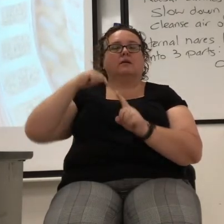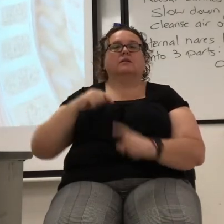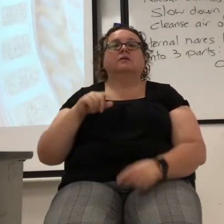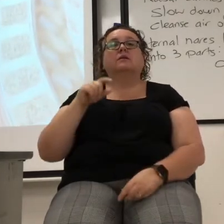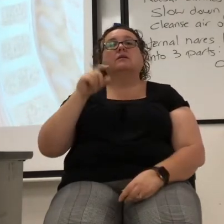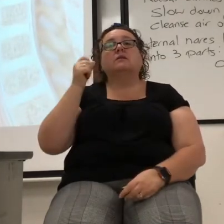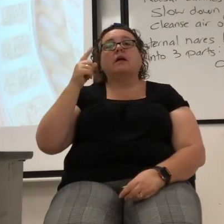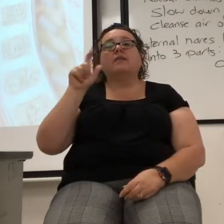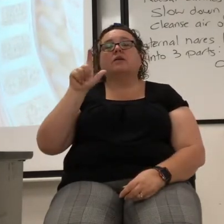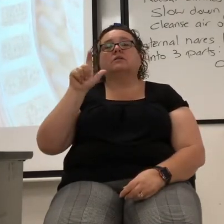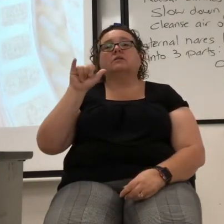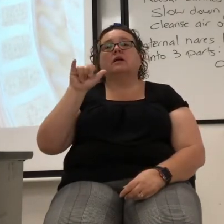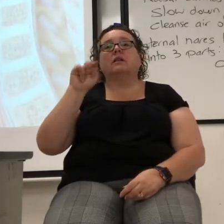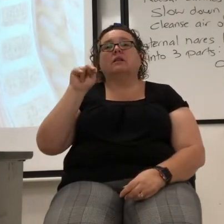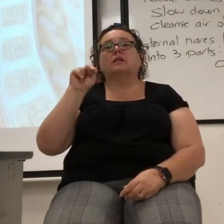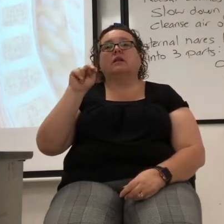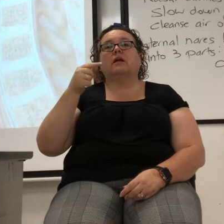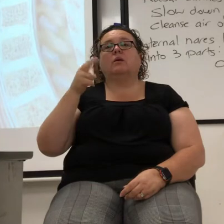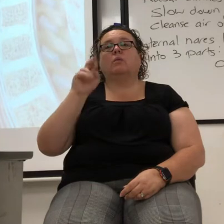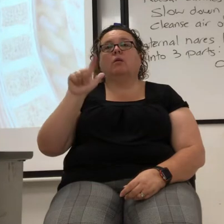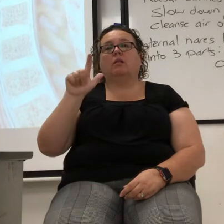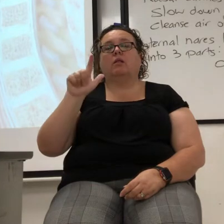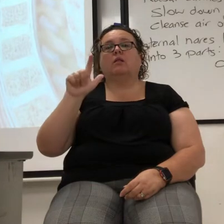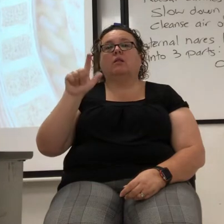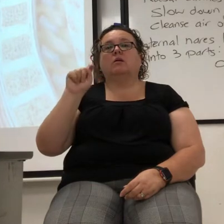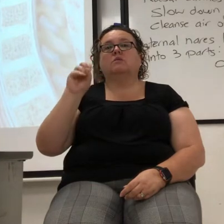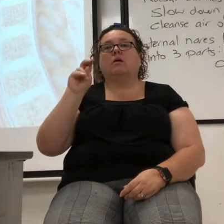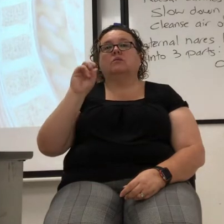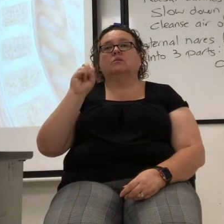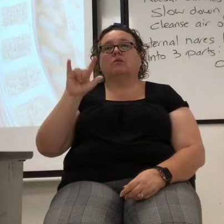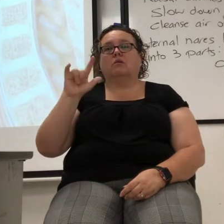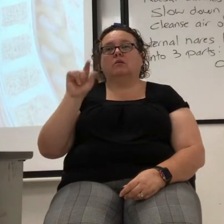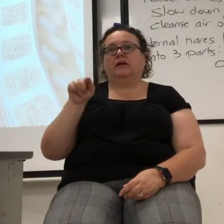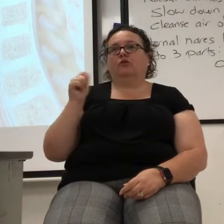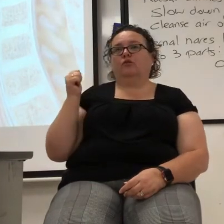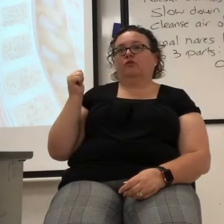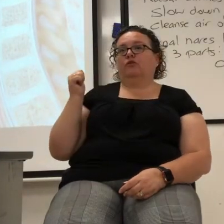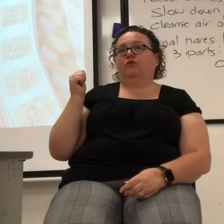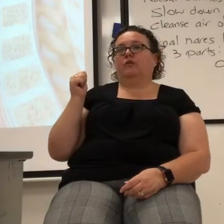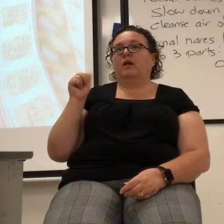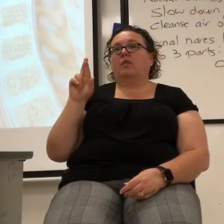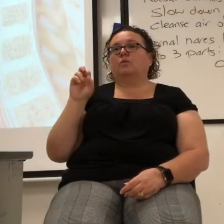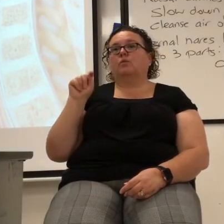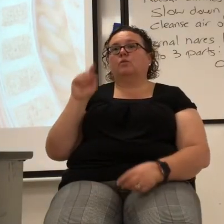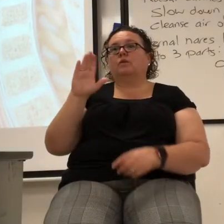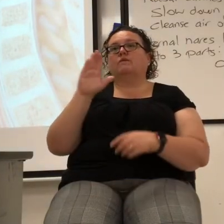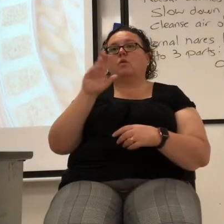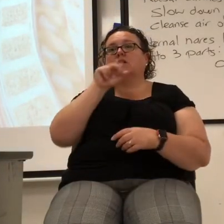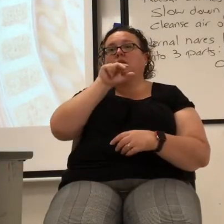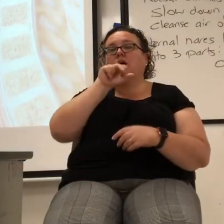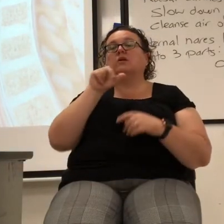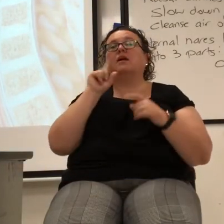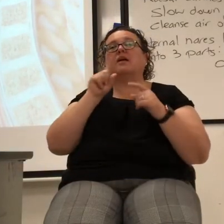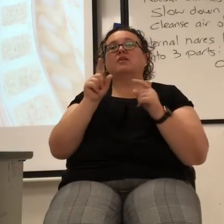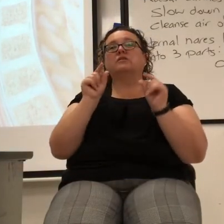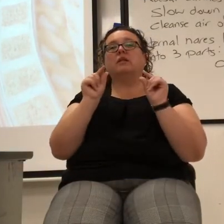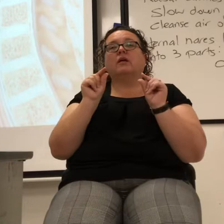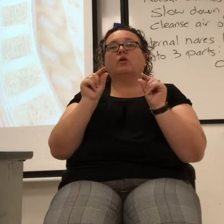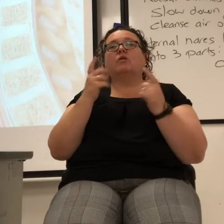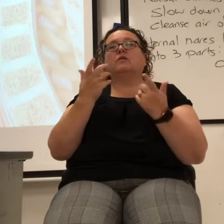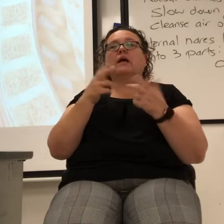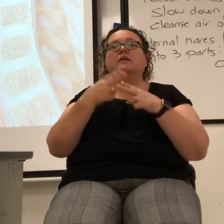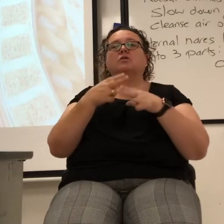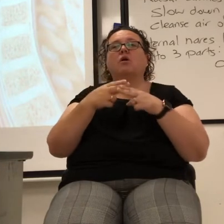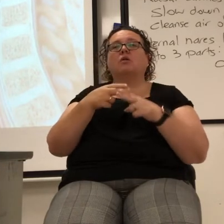And there's a lingual tonsil, lingual tonsil is here at the root of the tongue, and there's a little, this is called